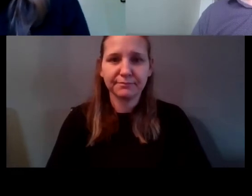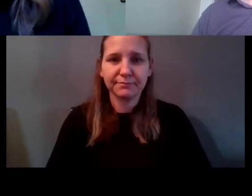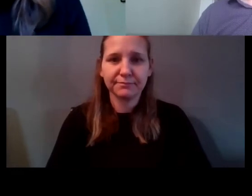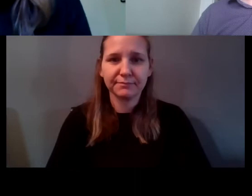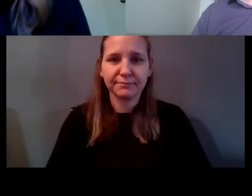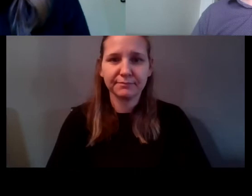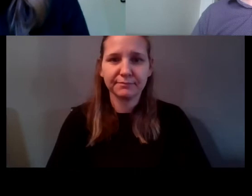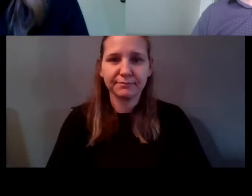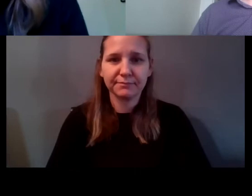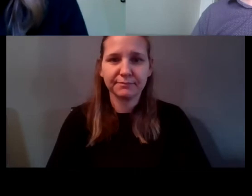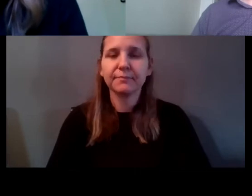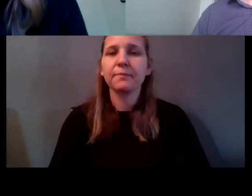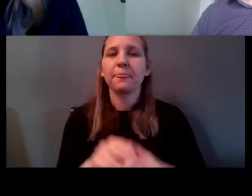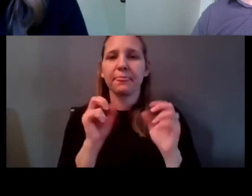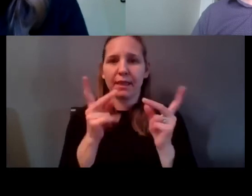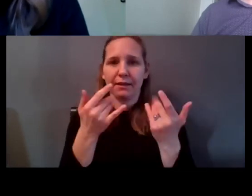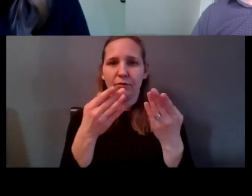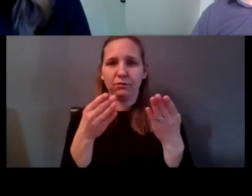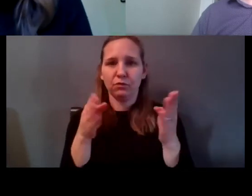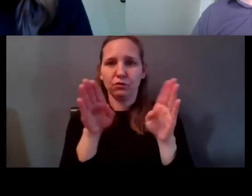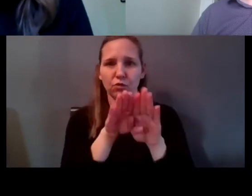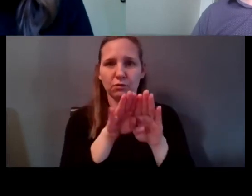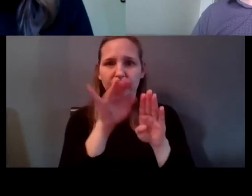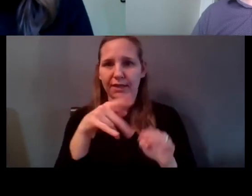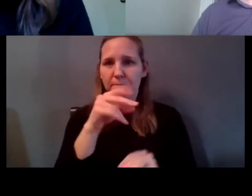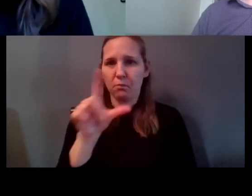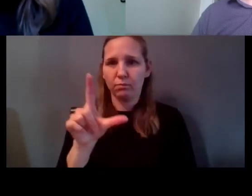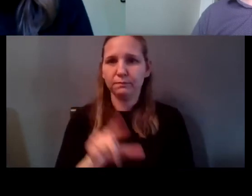Okay, and if we can close this chat or this poll.